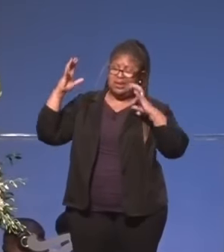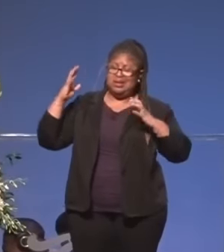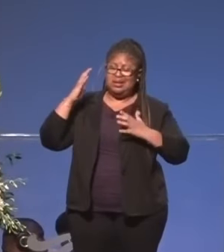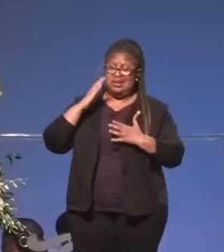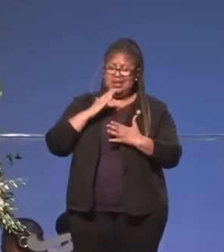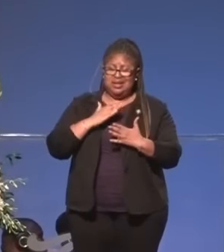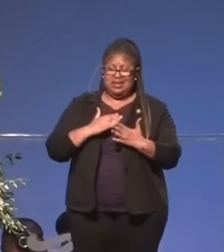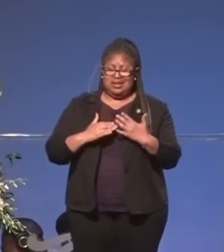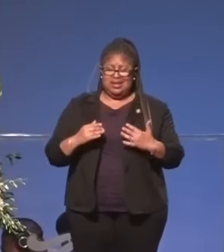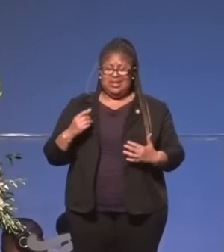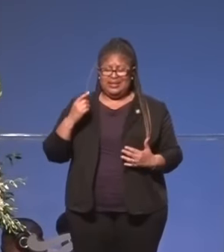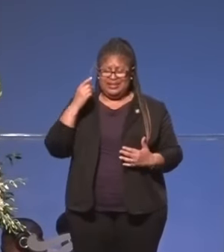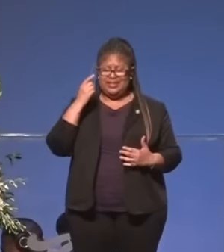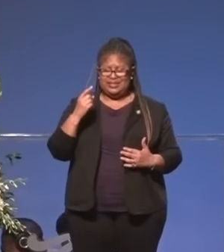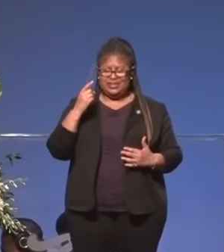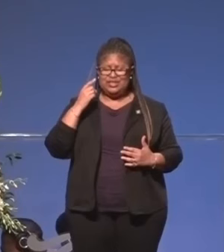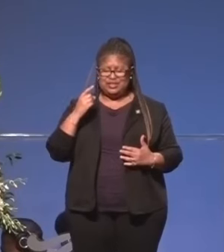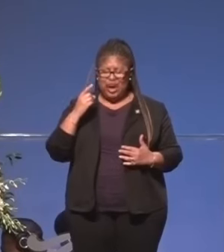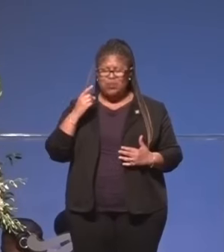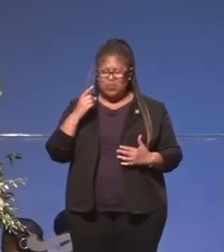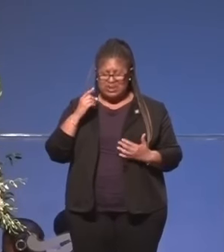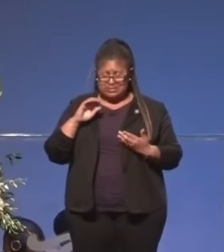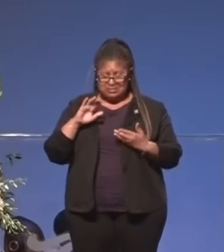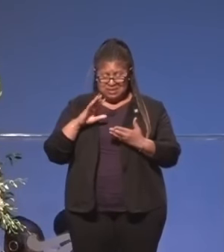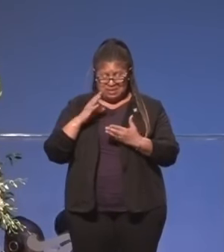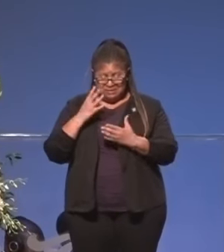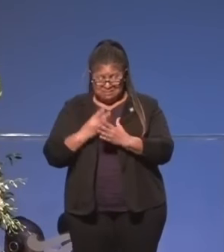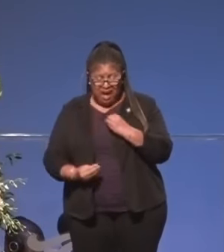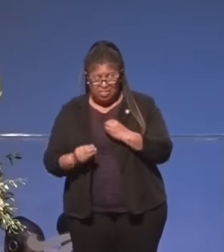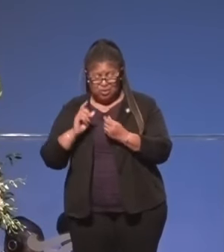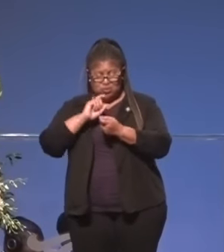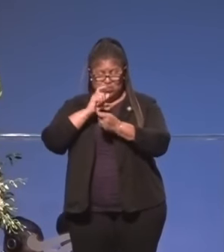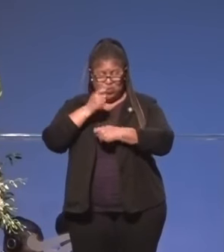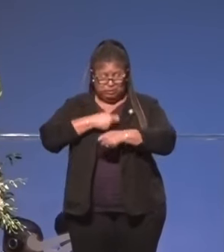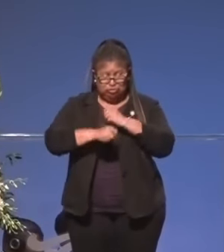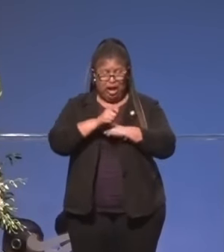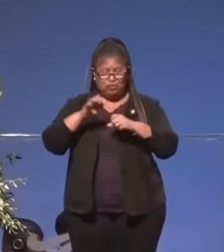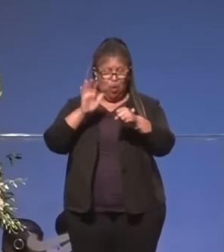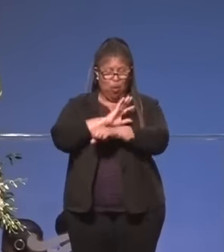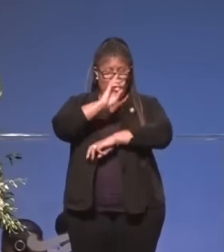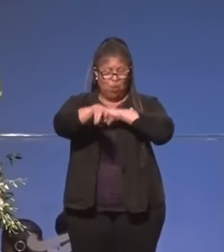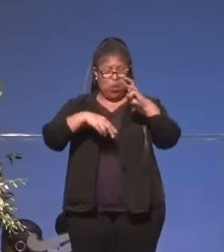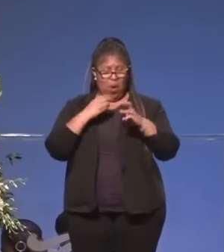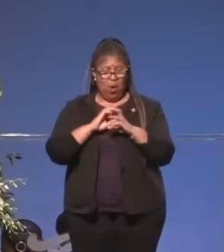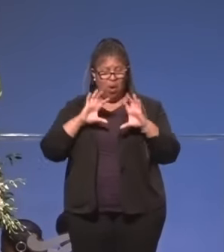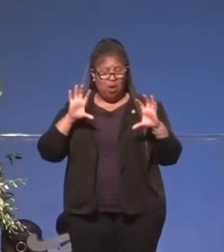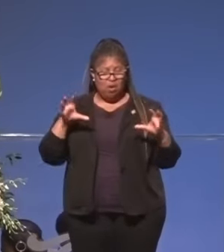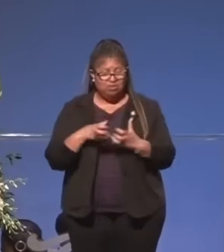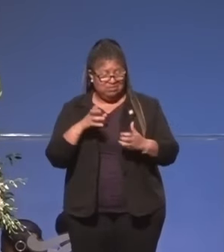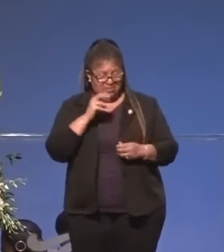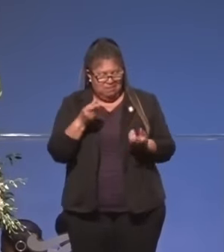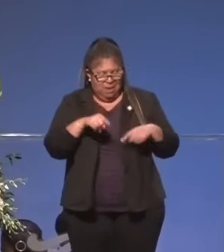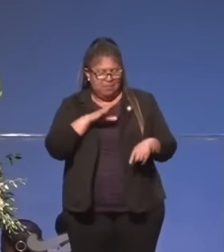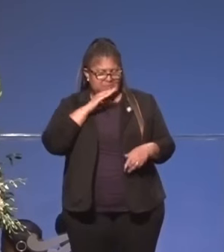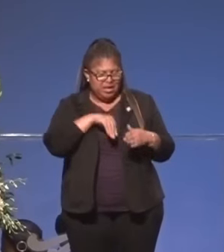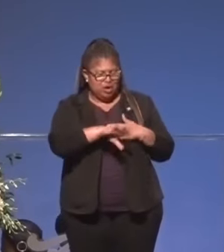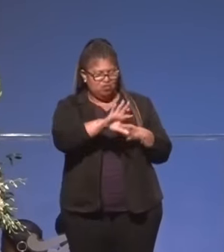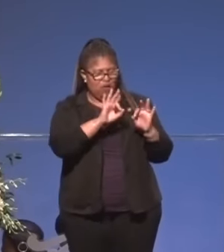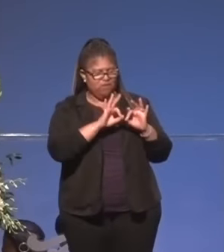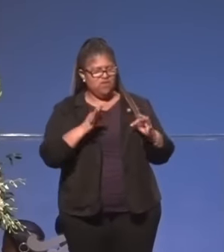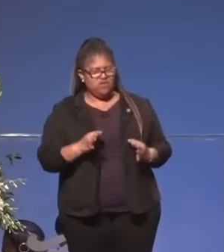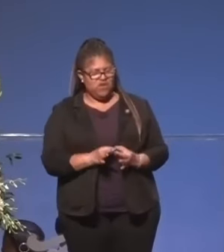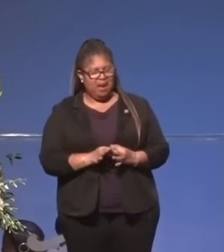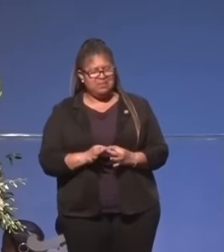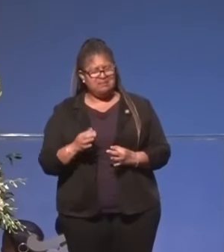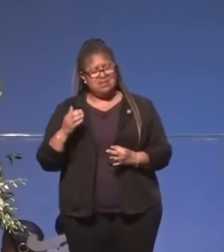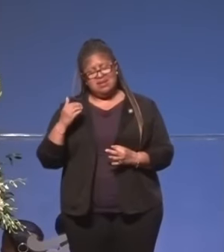Someone have just changed the whole world and he happened to be in your family. I have sung